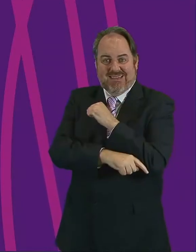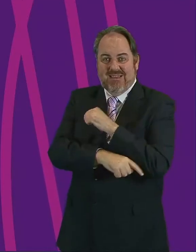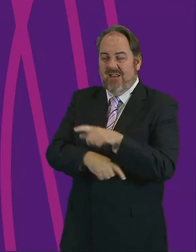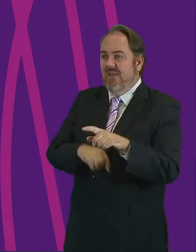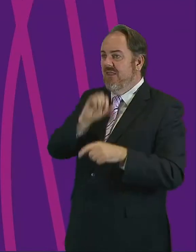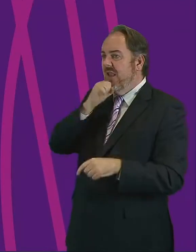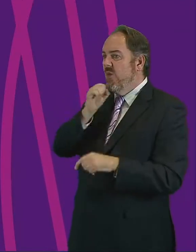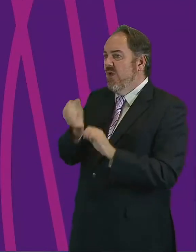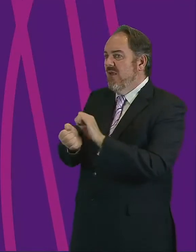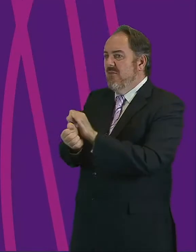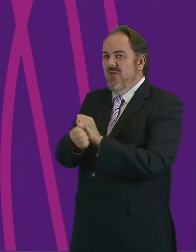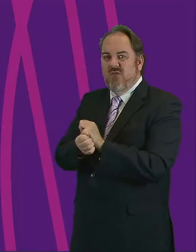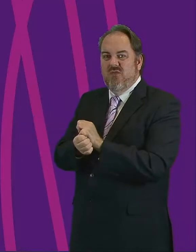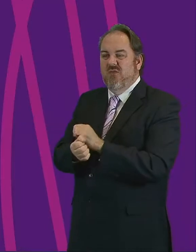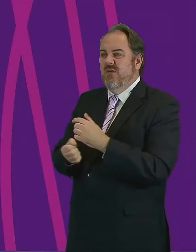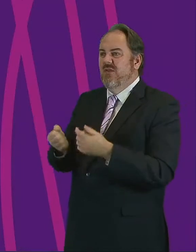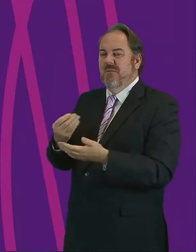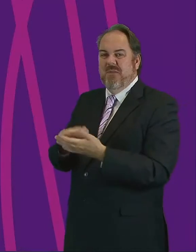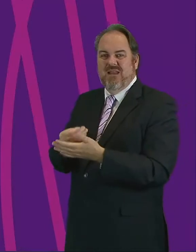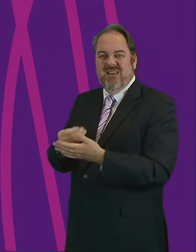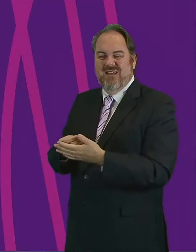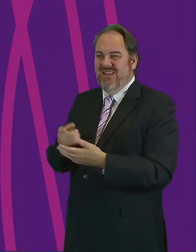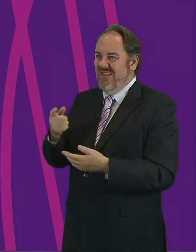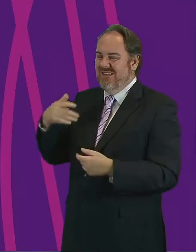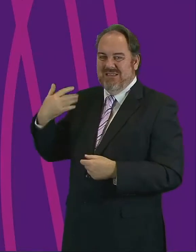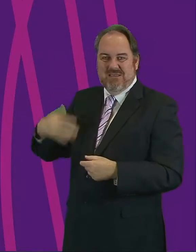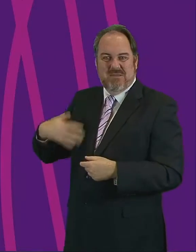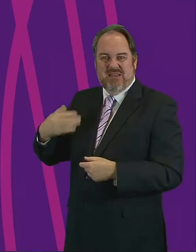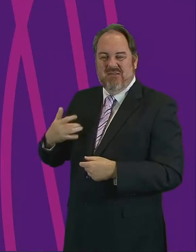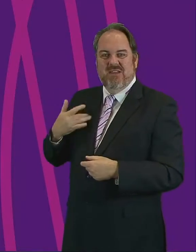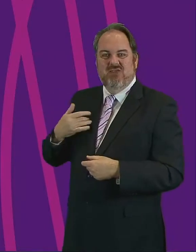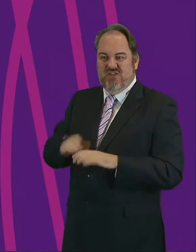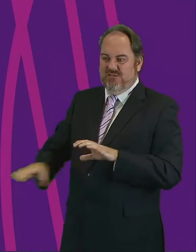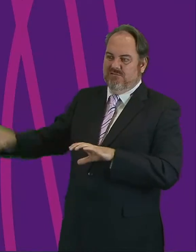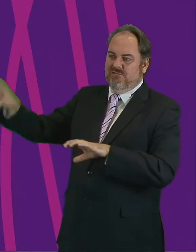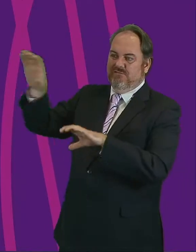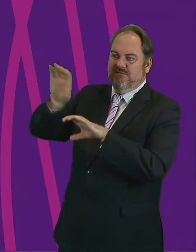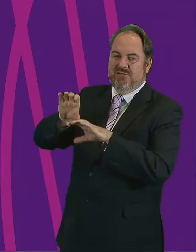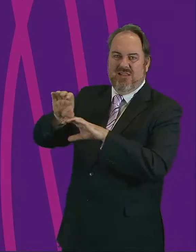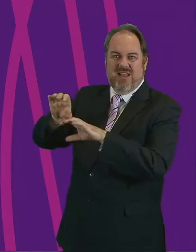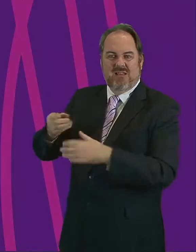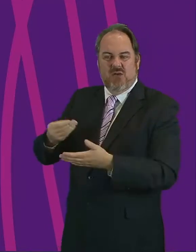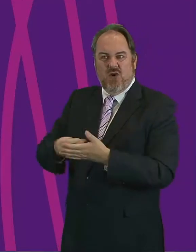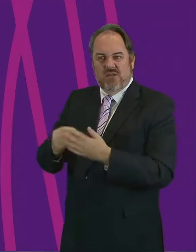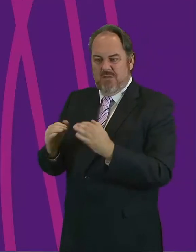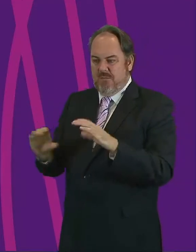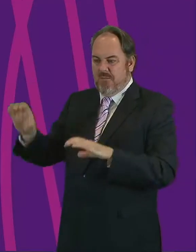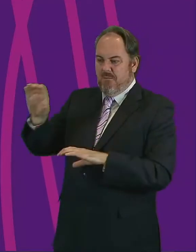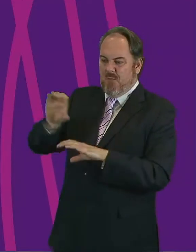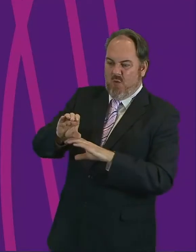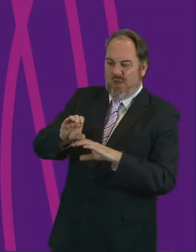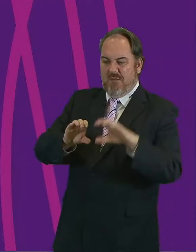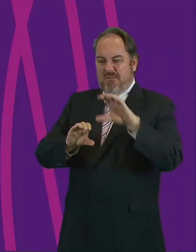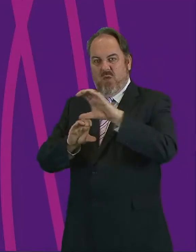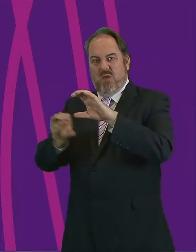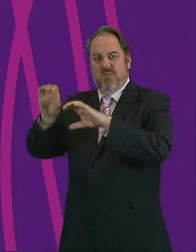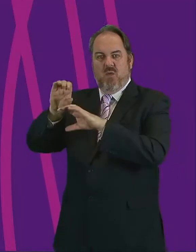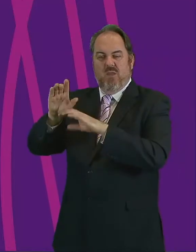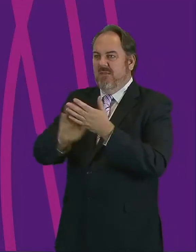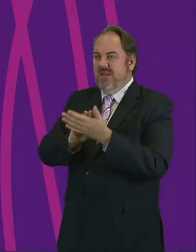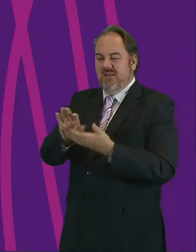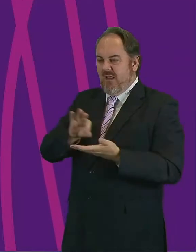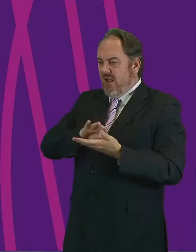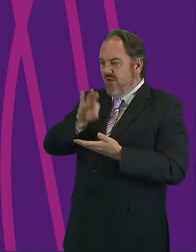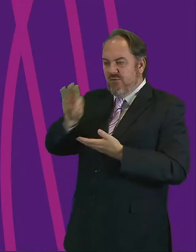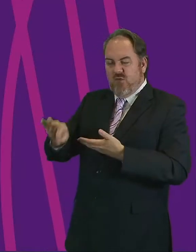high cost credit, and also most likely to face challenges around things like evictions and otherwise.